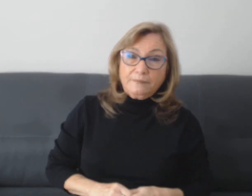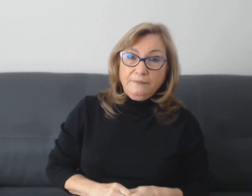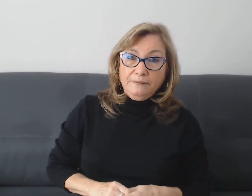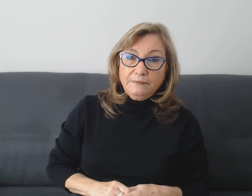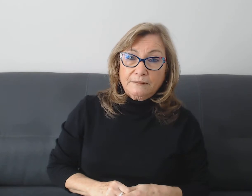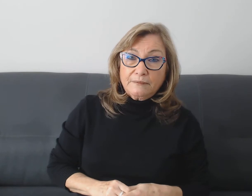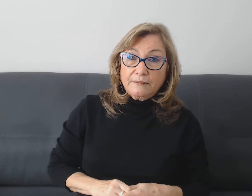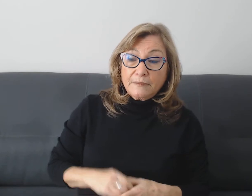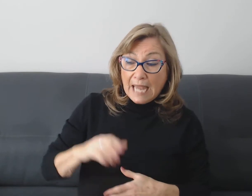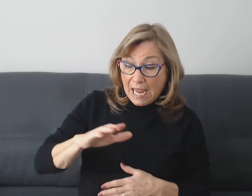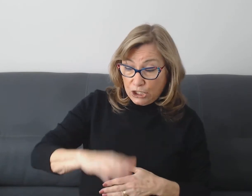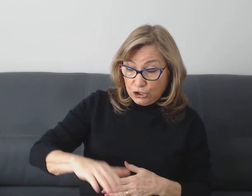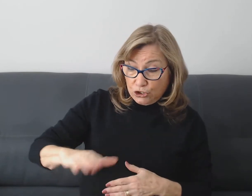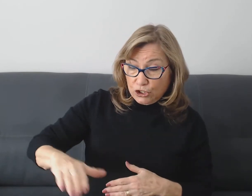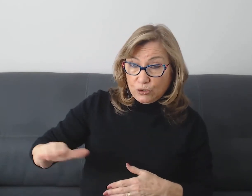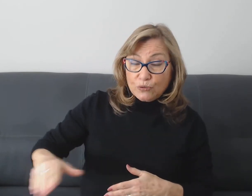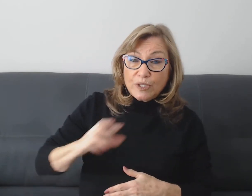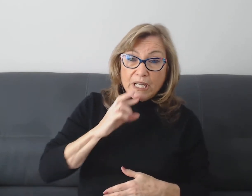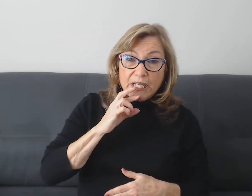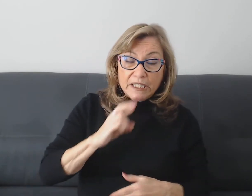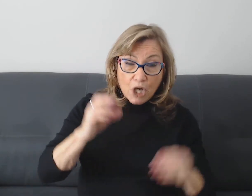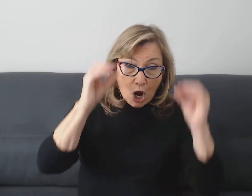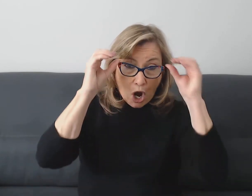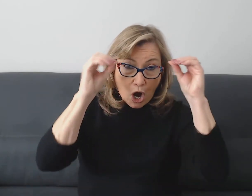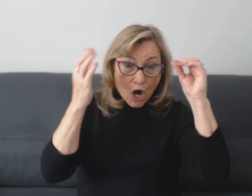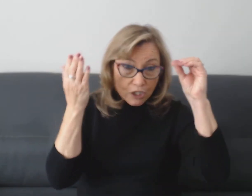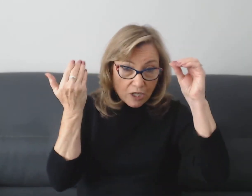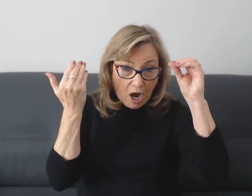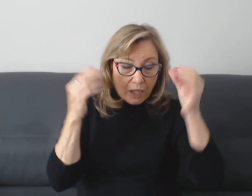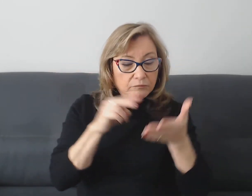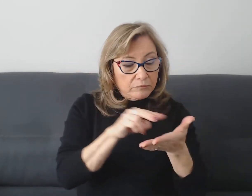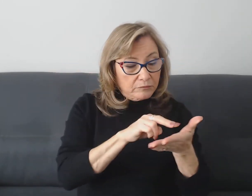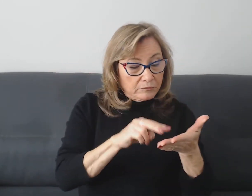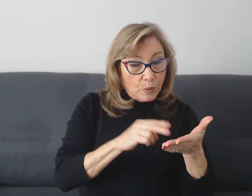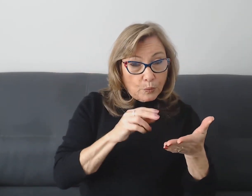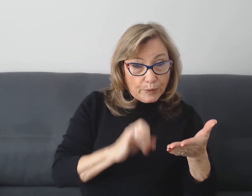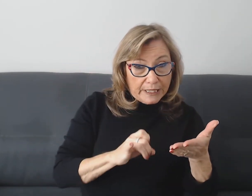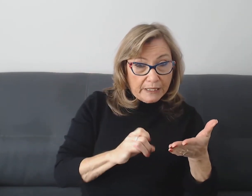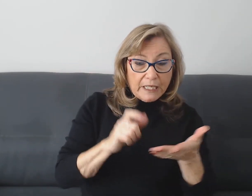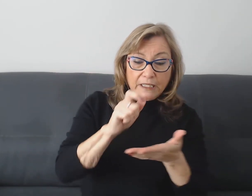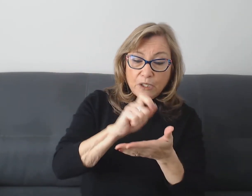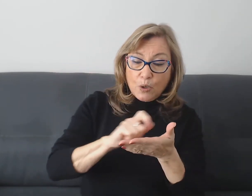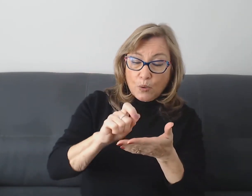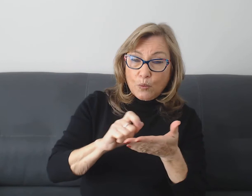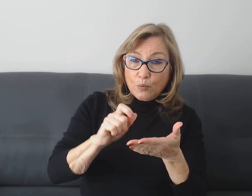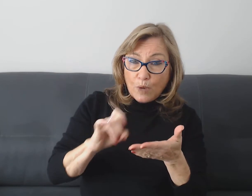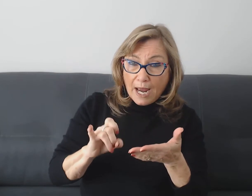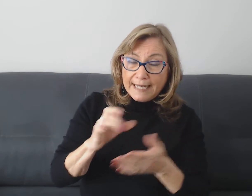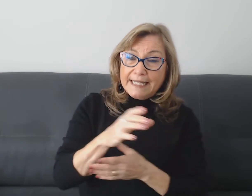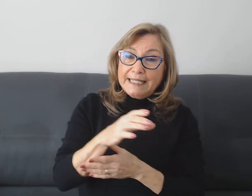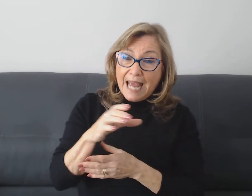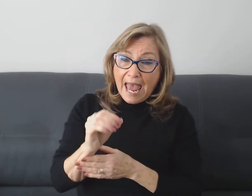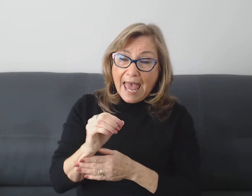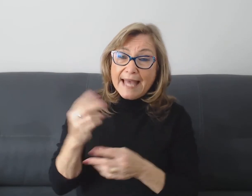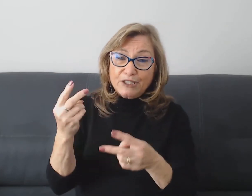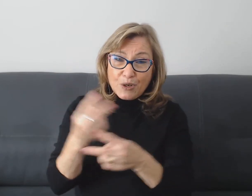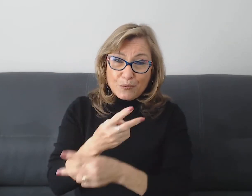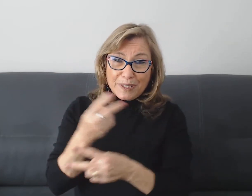Children are taught reading, writing, and arithmetic in school.